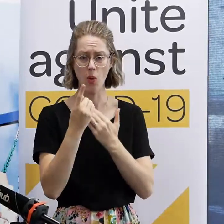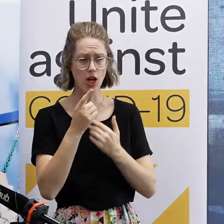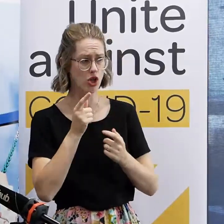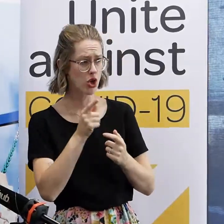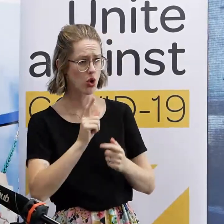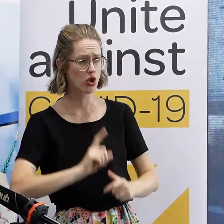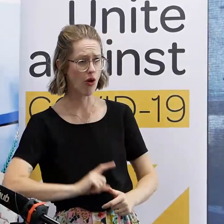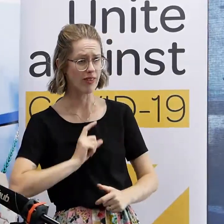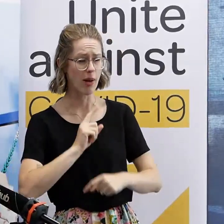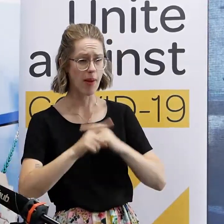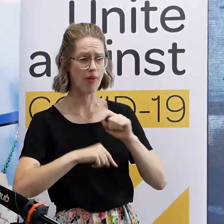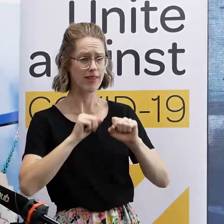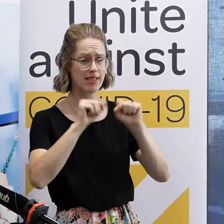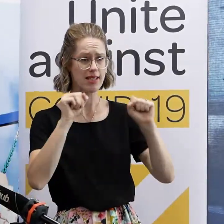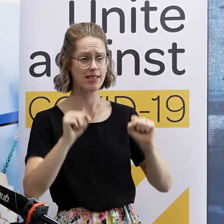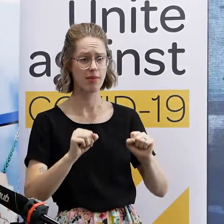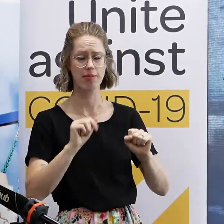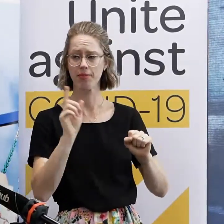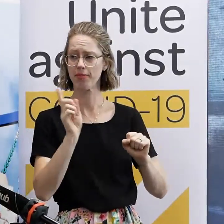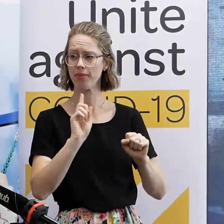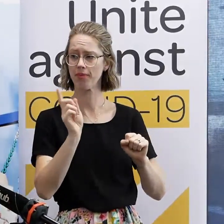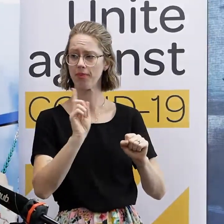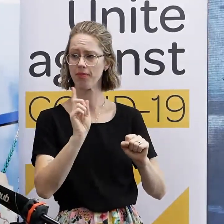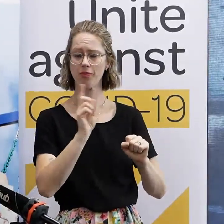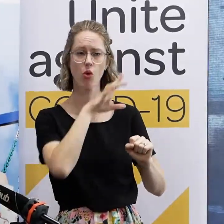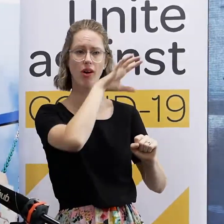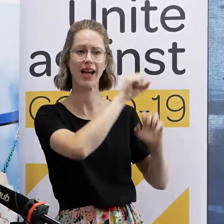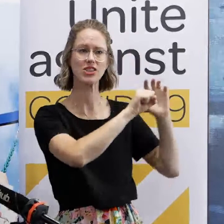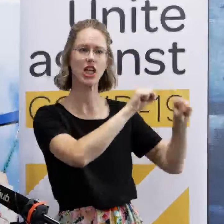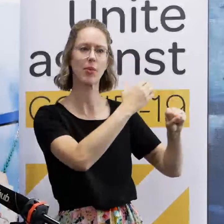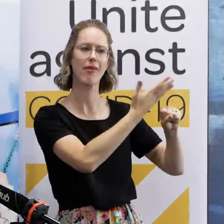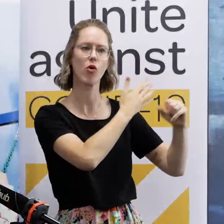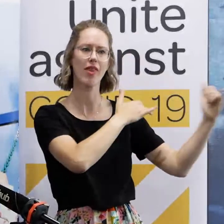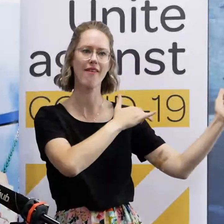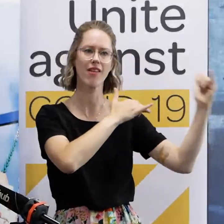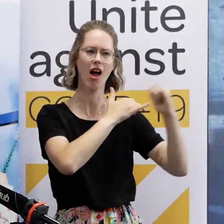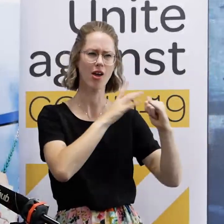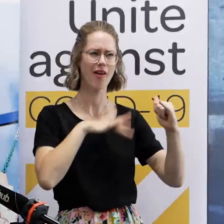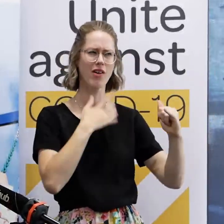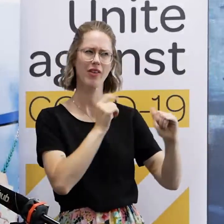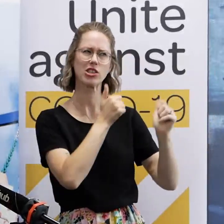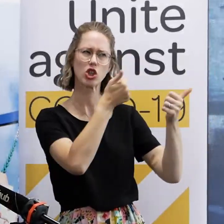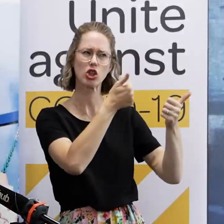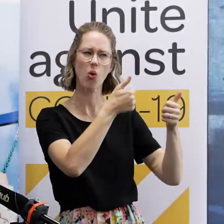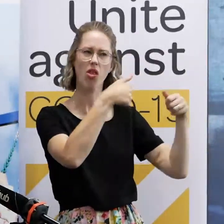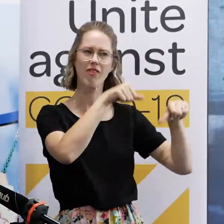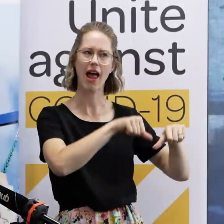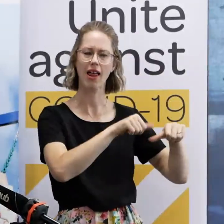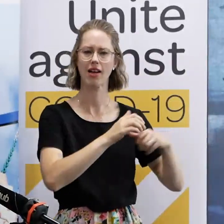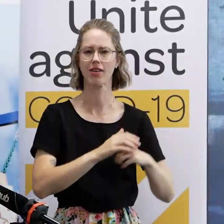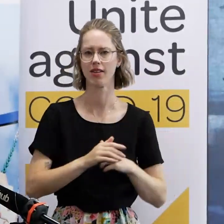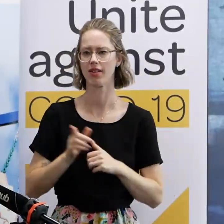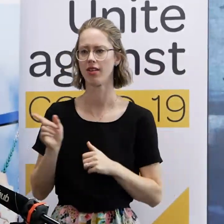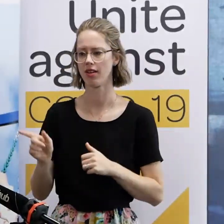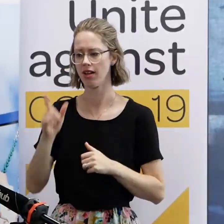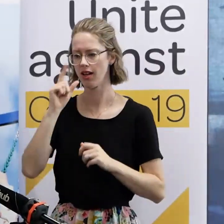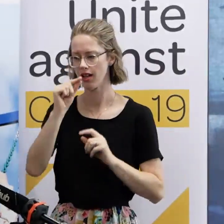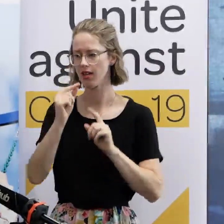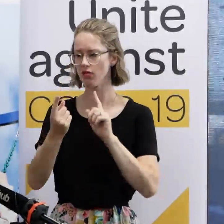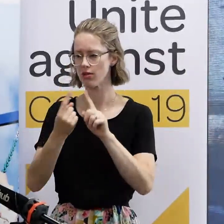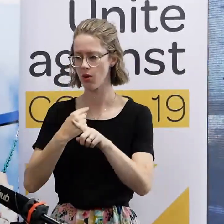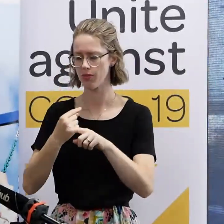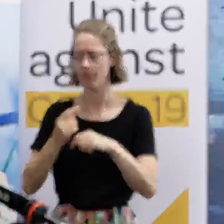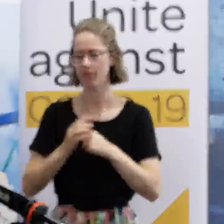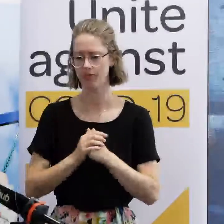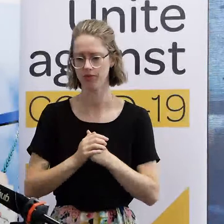systems in place to detect COVID in pre-departure tests in other parts of the world? Yes, I'm happy to respond to that question again.